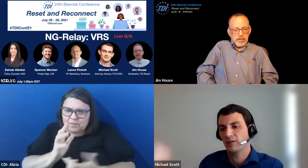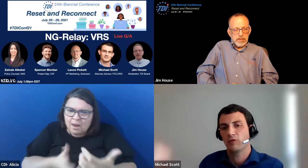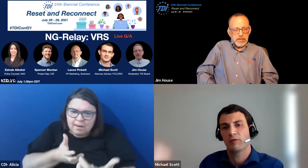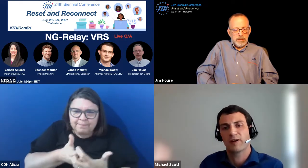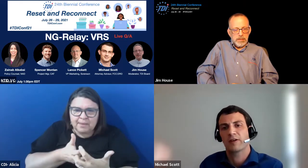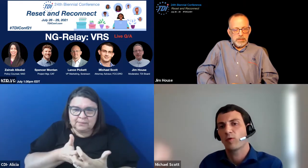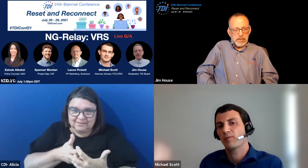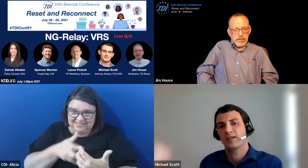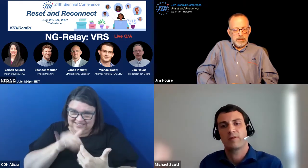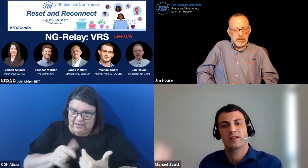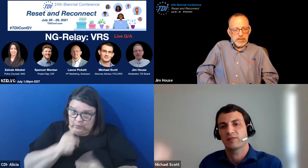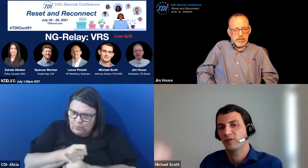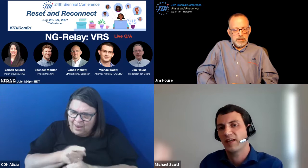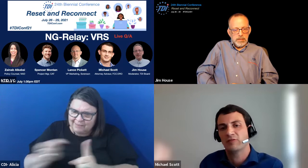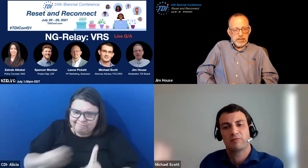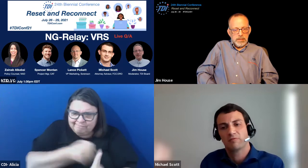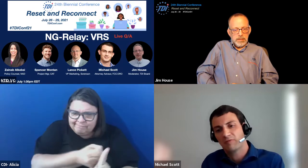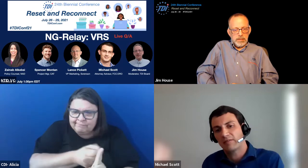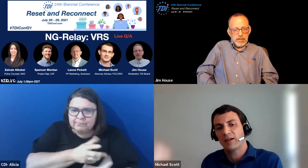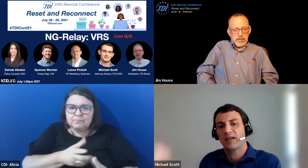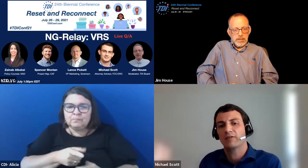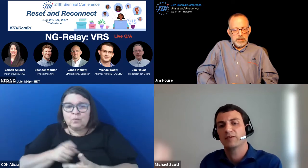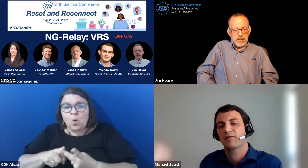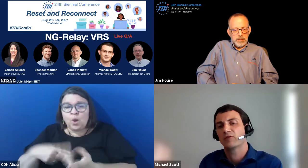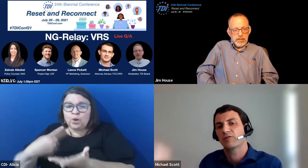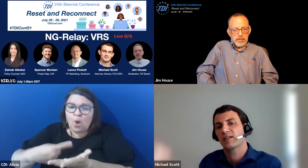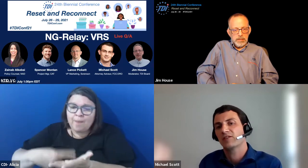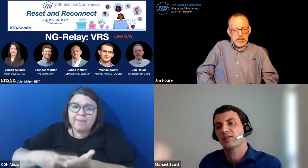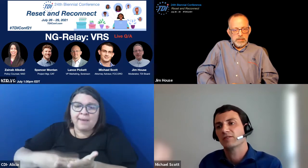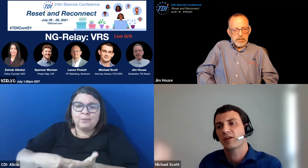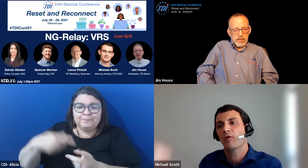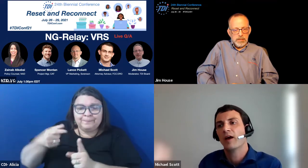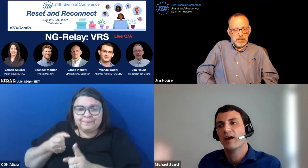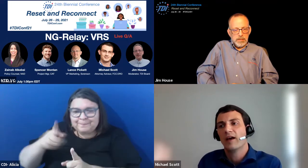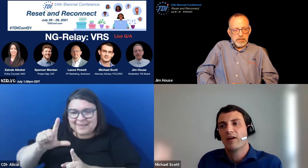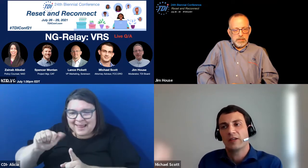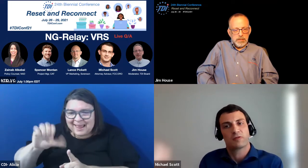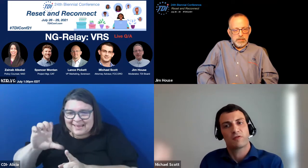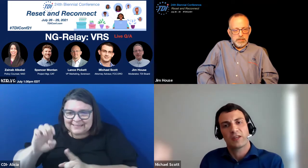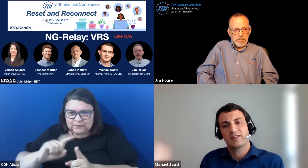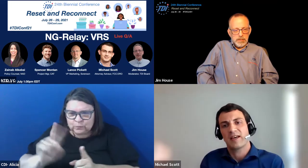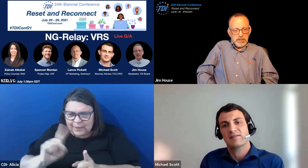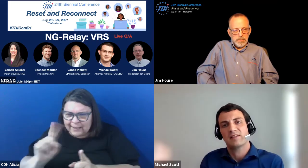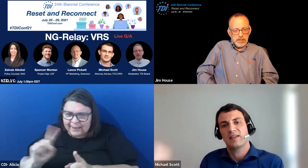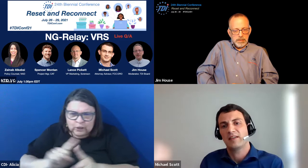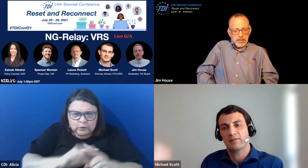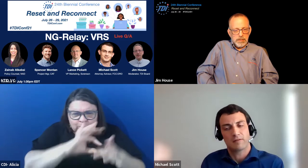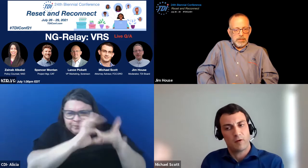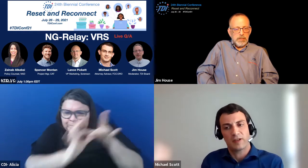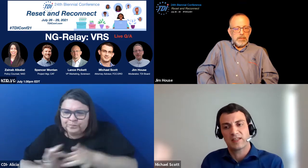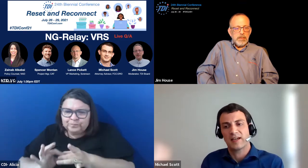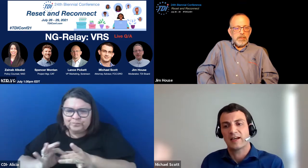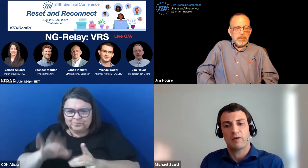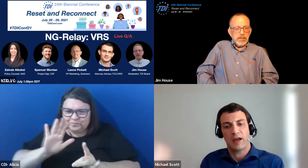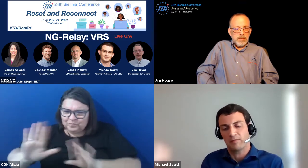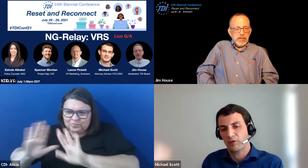you get into various workplace questions, which then kind of dovetail into different jurisdictions. So like there are certain things the FCC can